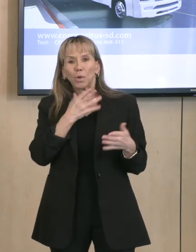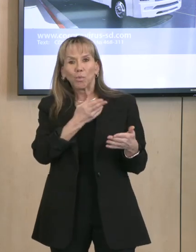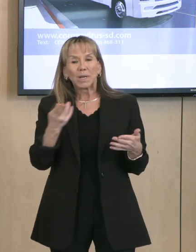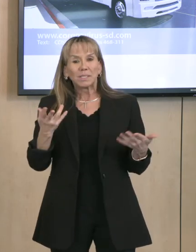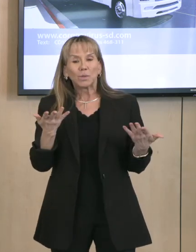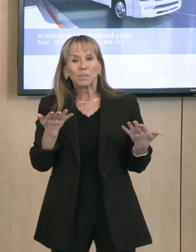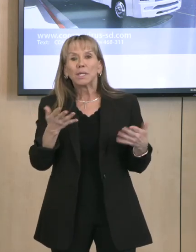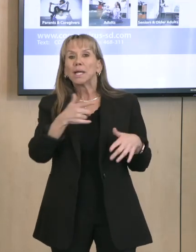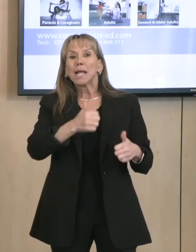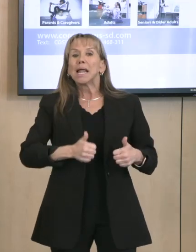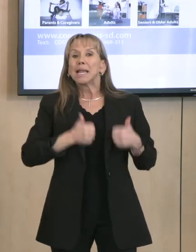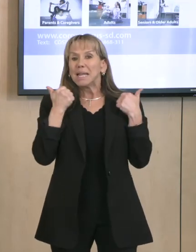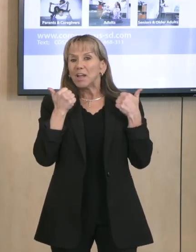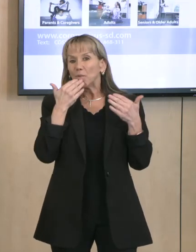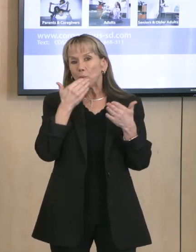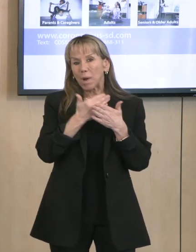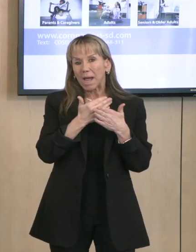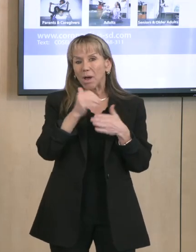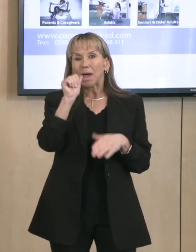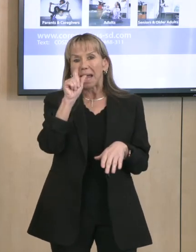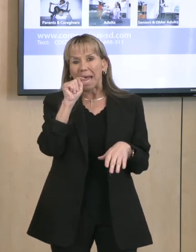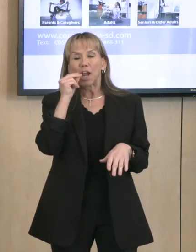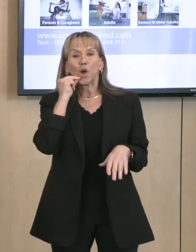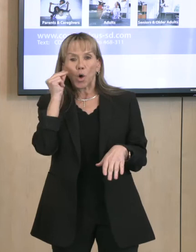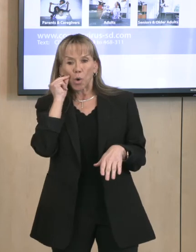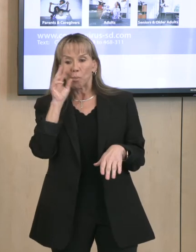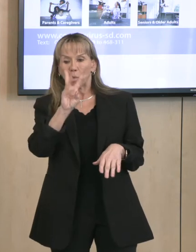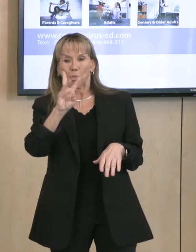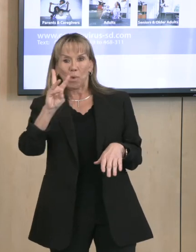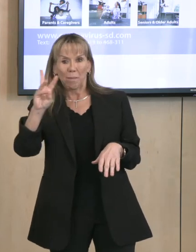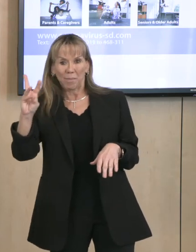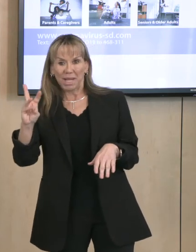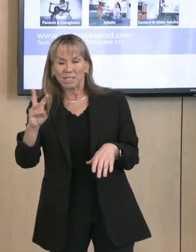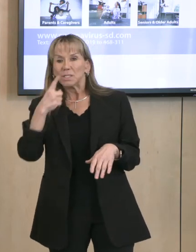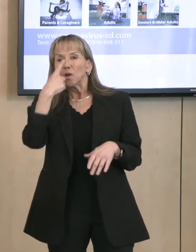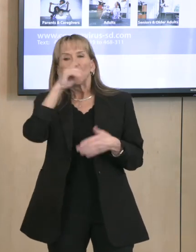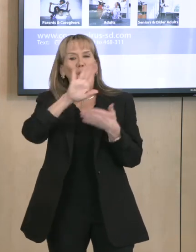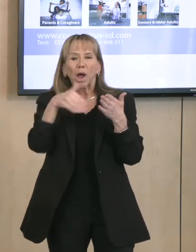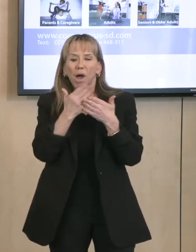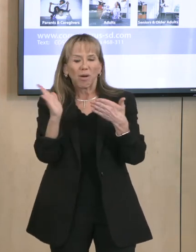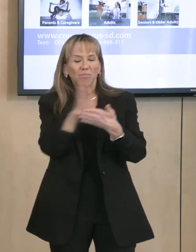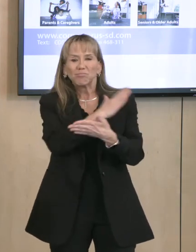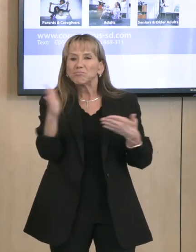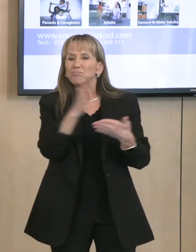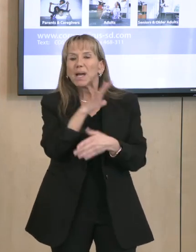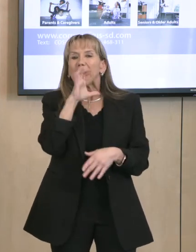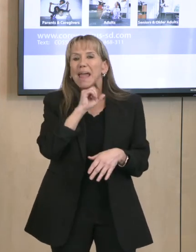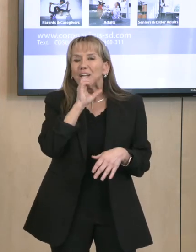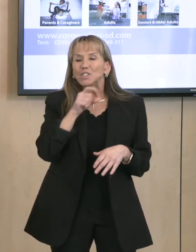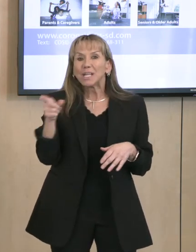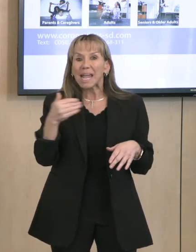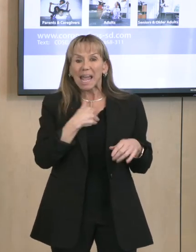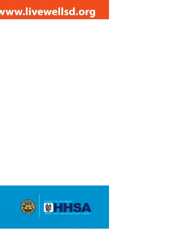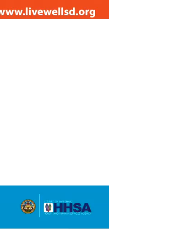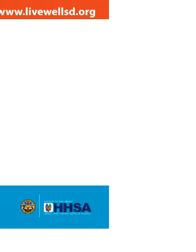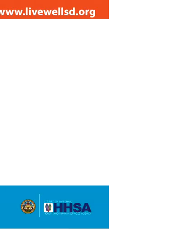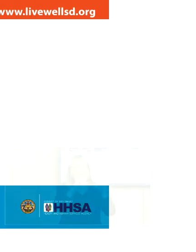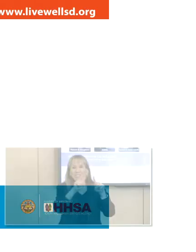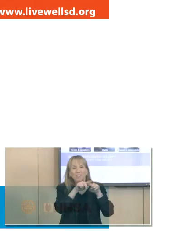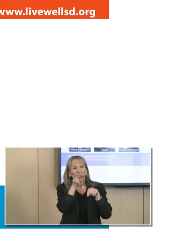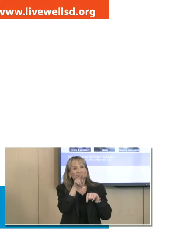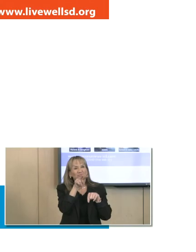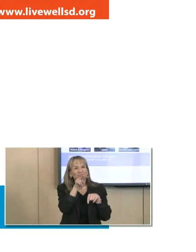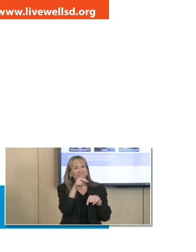at Home webpage. This webpage is for the people of all ages with learning tutorials,